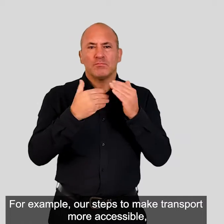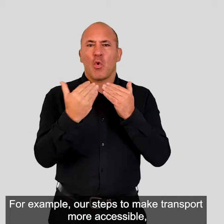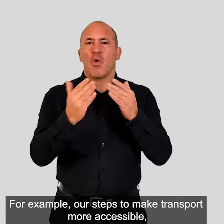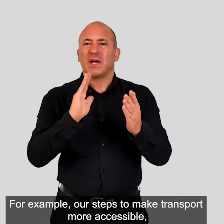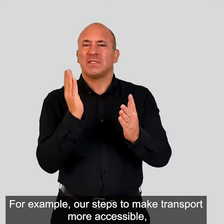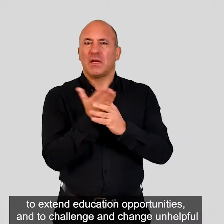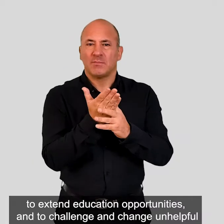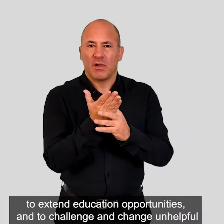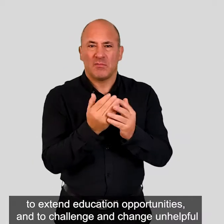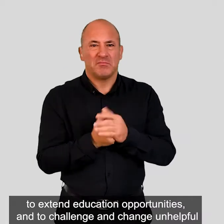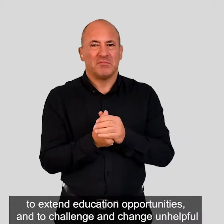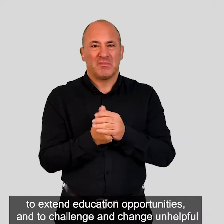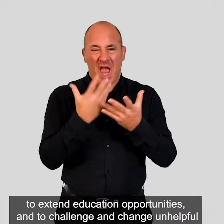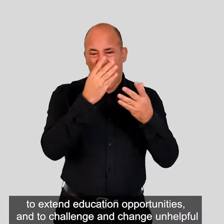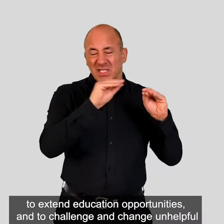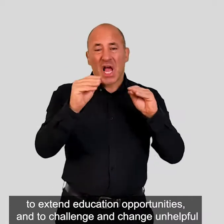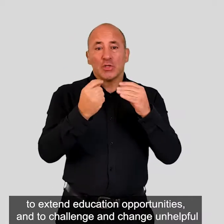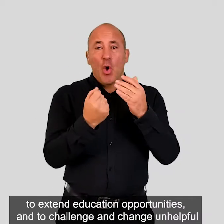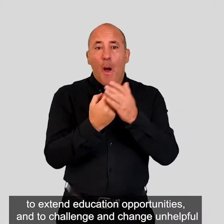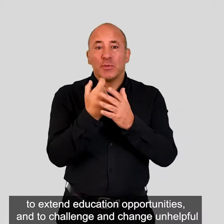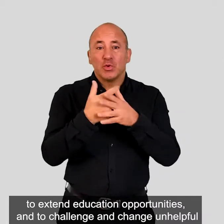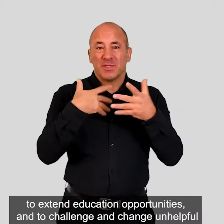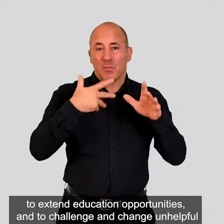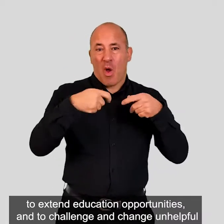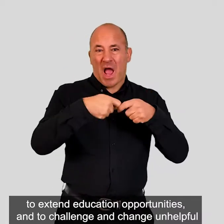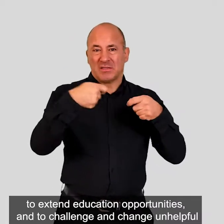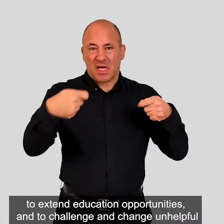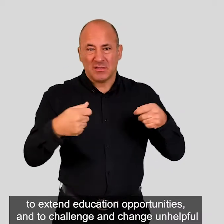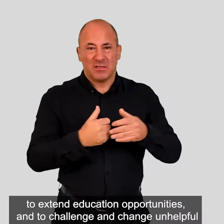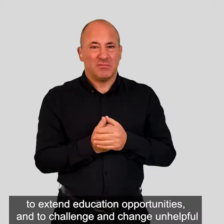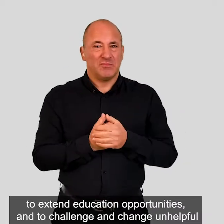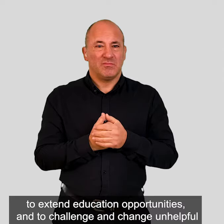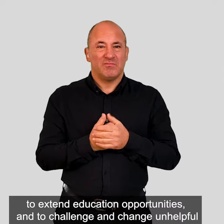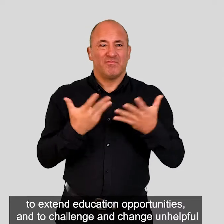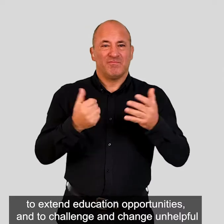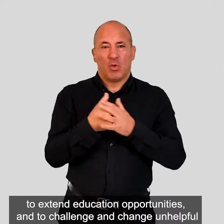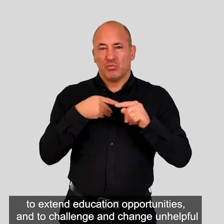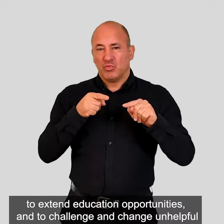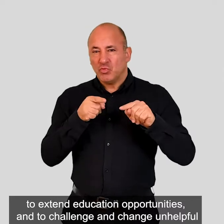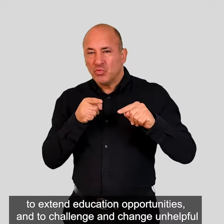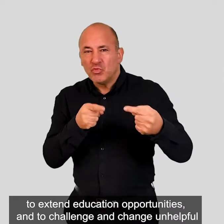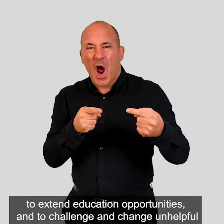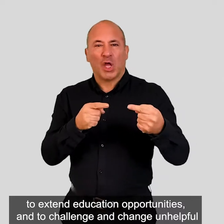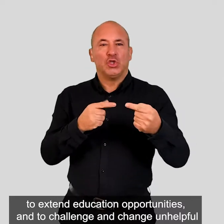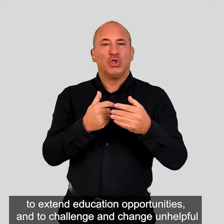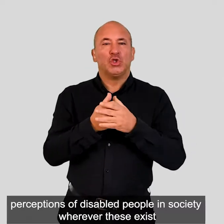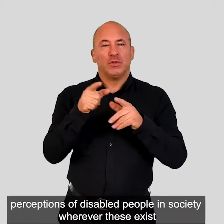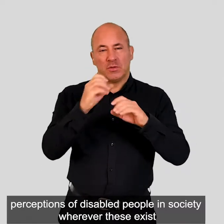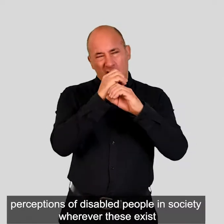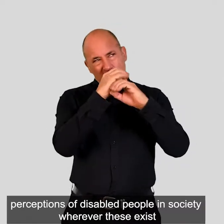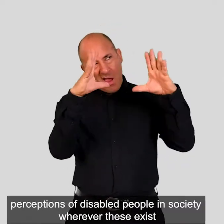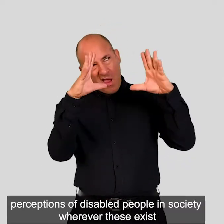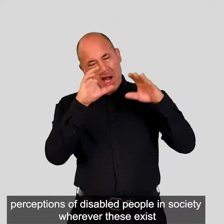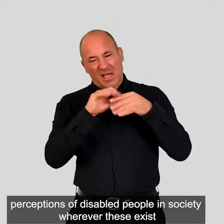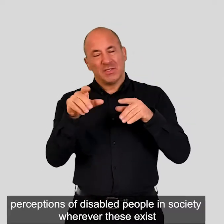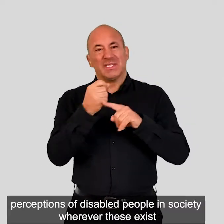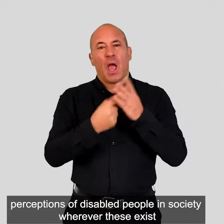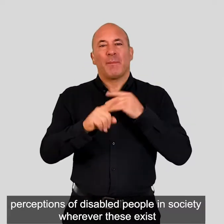accessible, to extend education opportunities, and to challenge and change unhelpful perceptions of disabled people